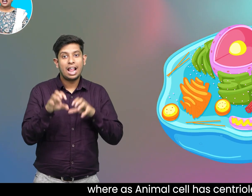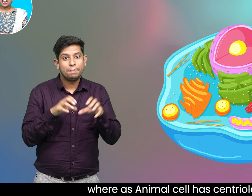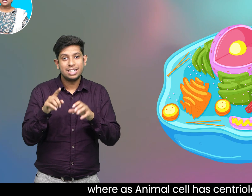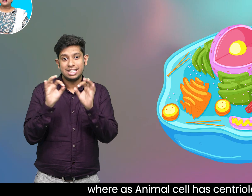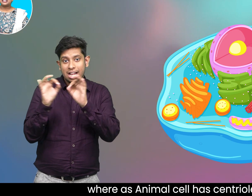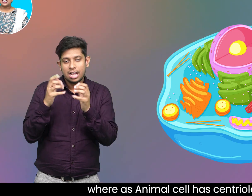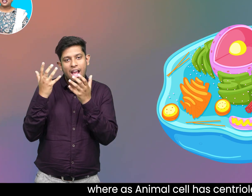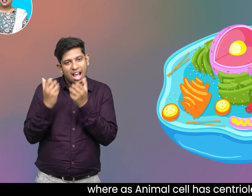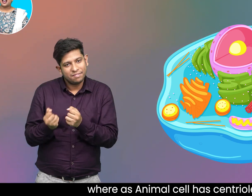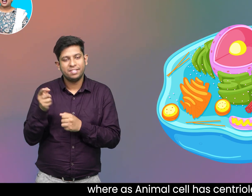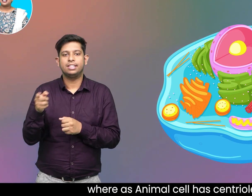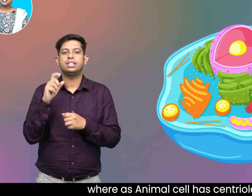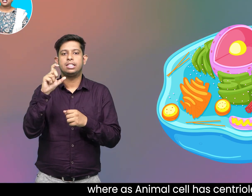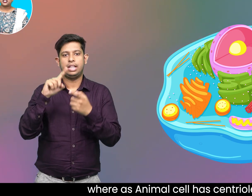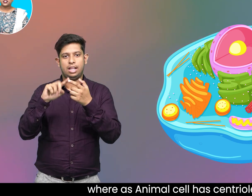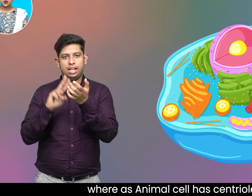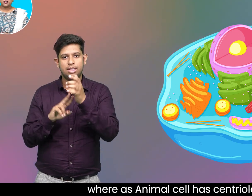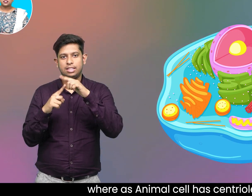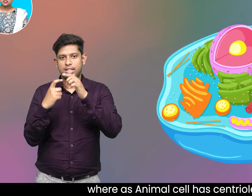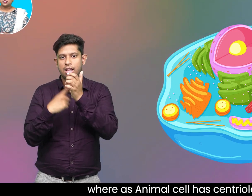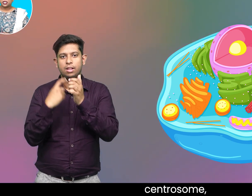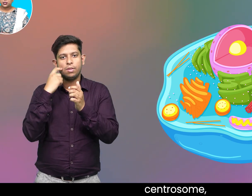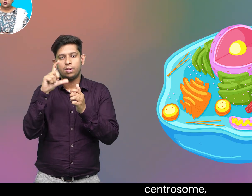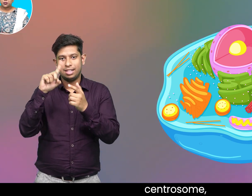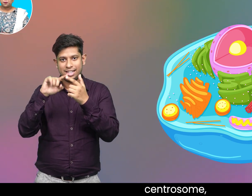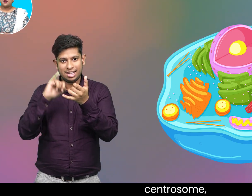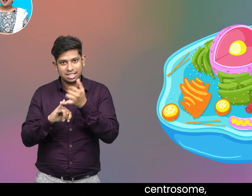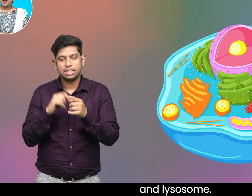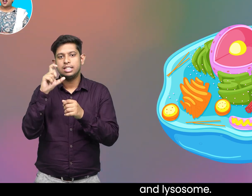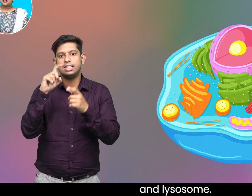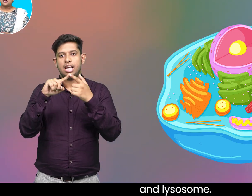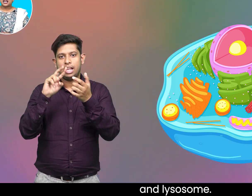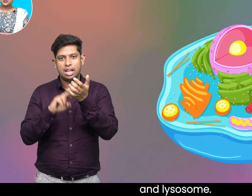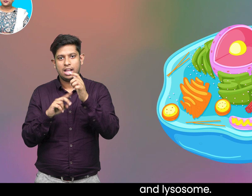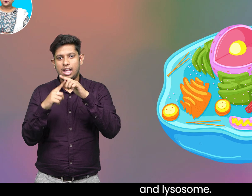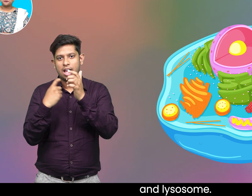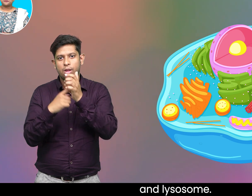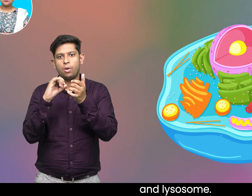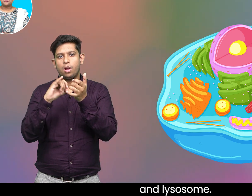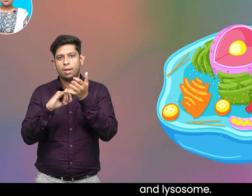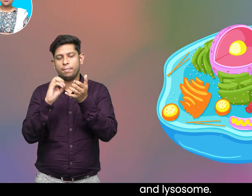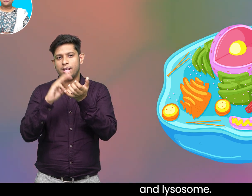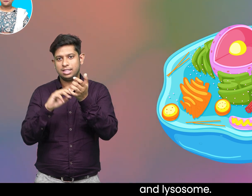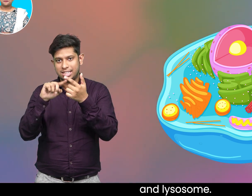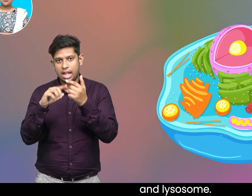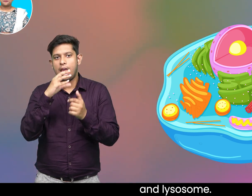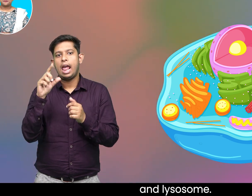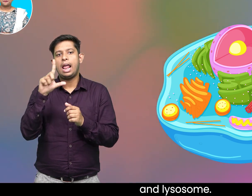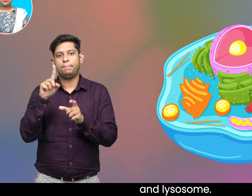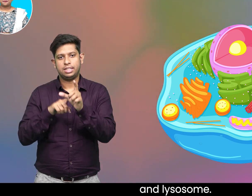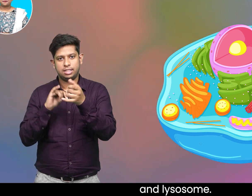Whereas animal cell has centrioles, centrosome and lysosome.